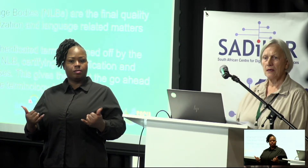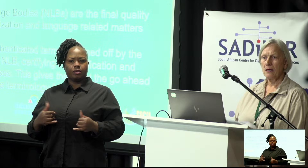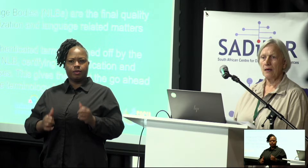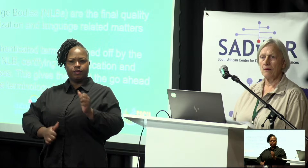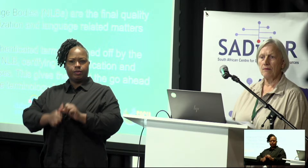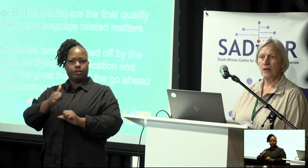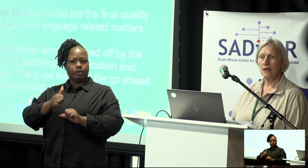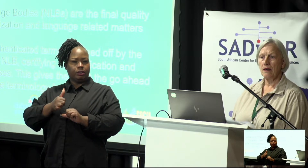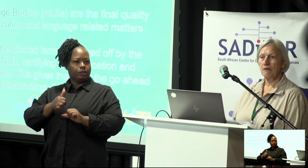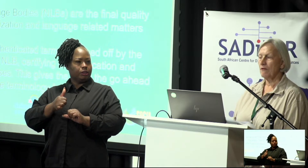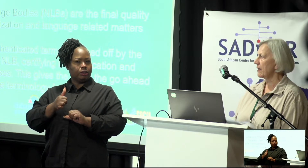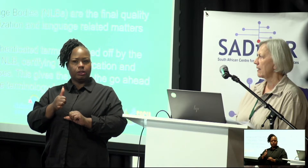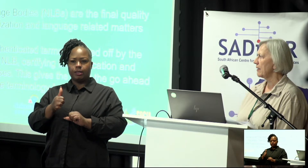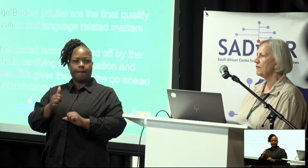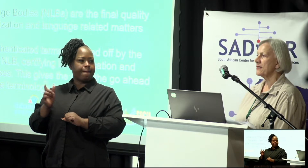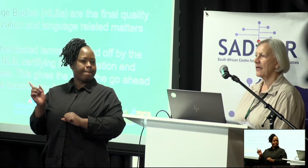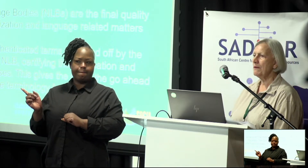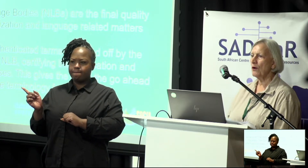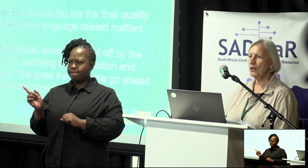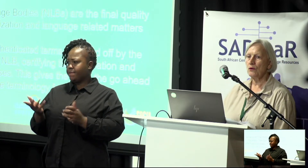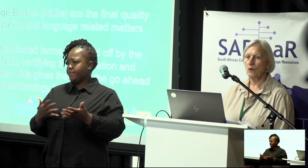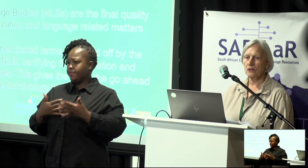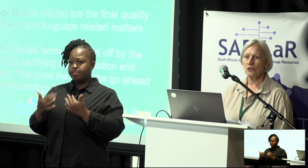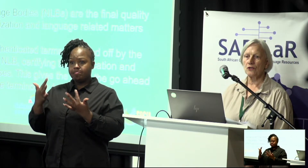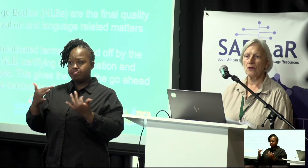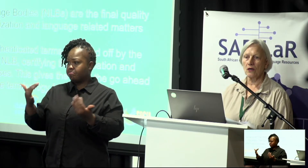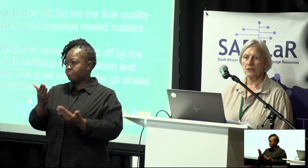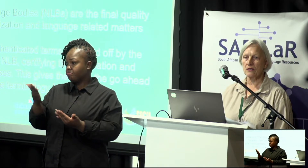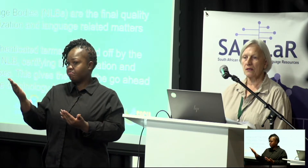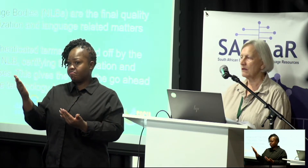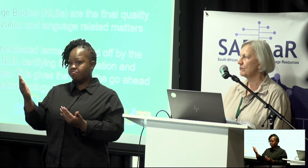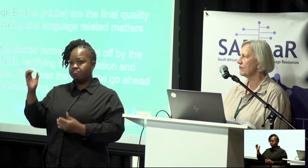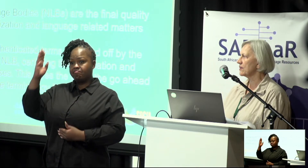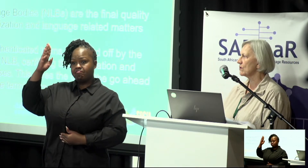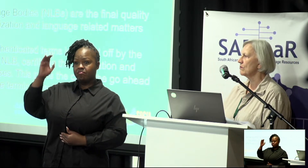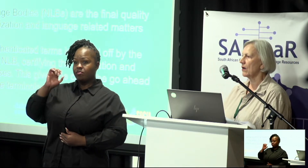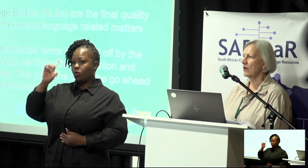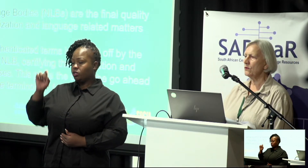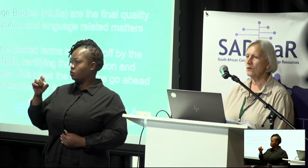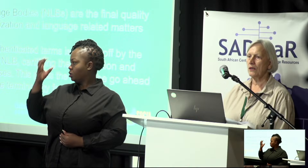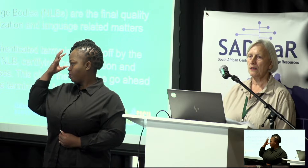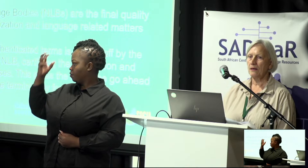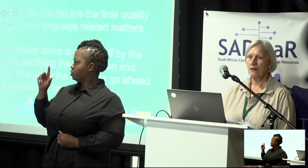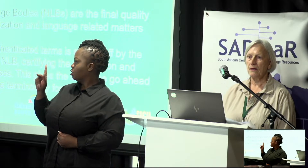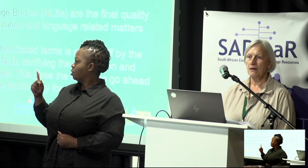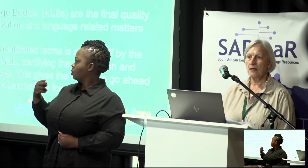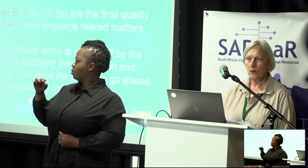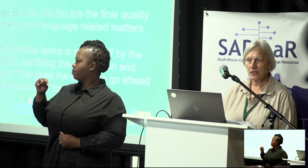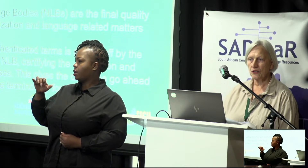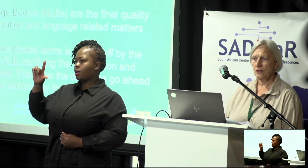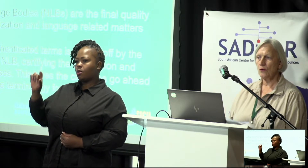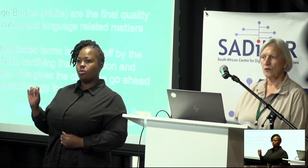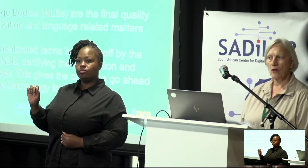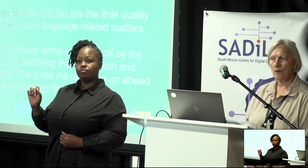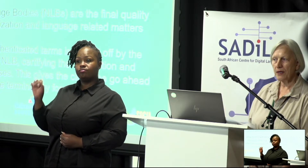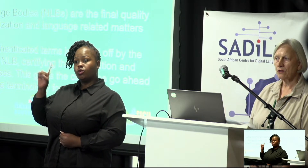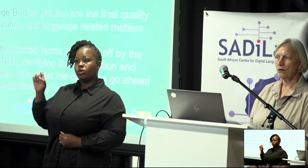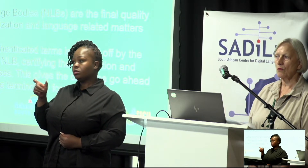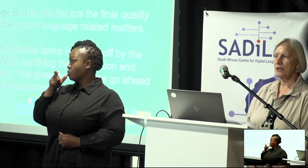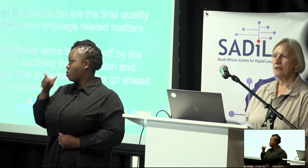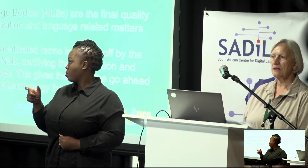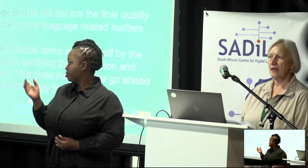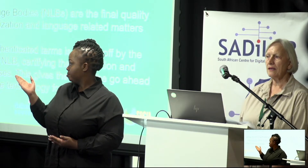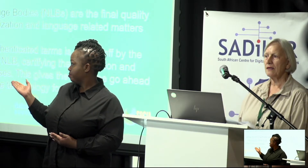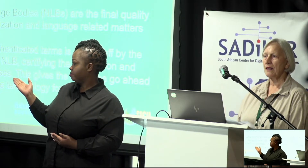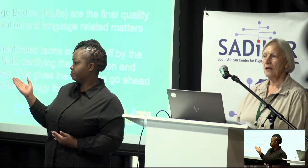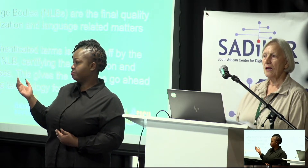ask if there's anybody who wants to ask Professor Khumalo a question or a comment on